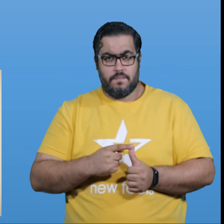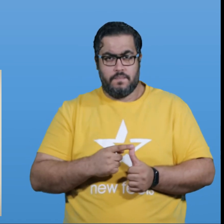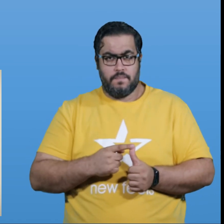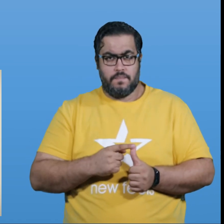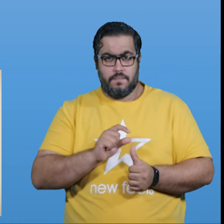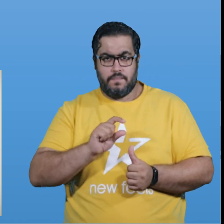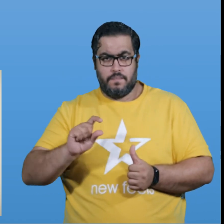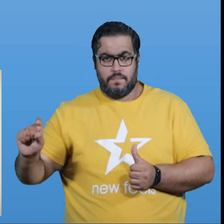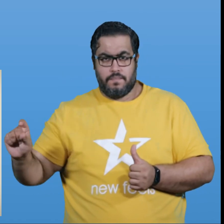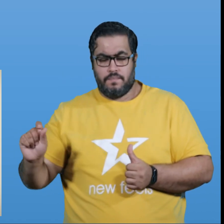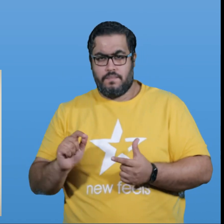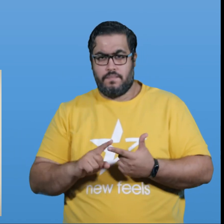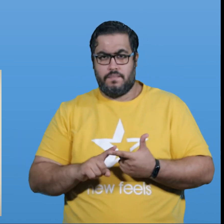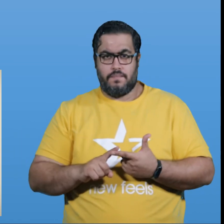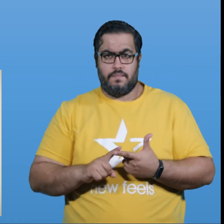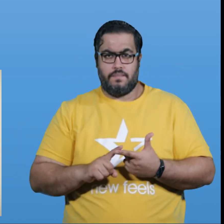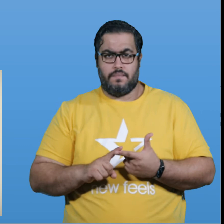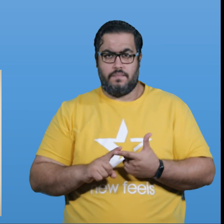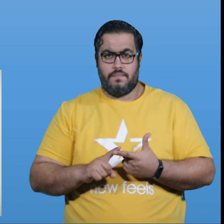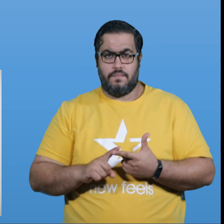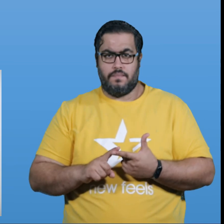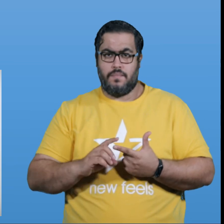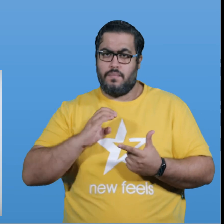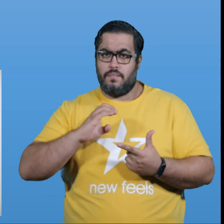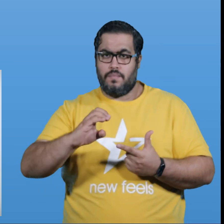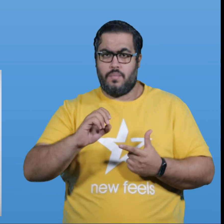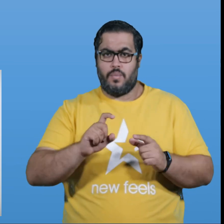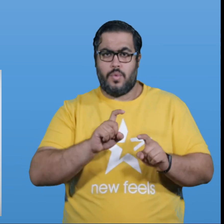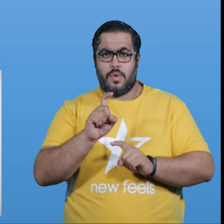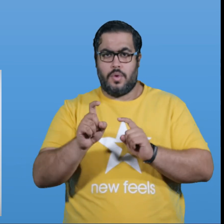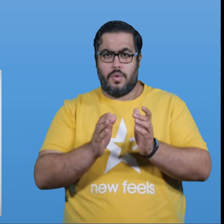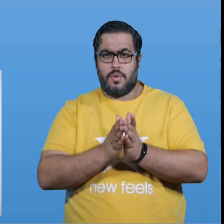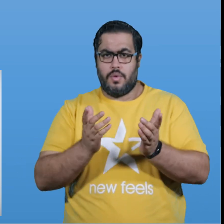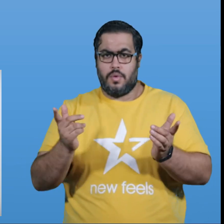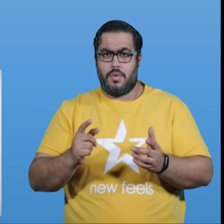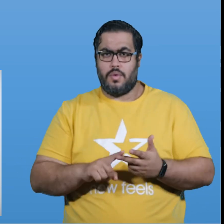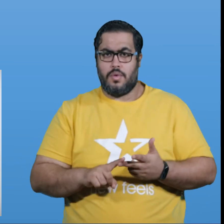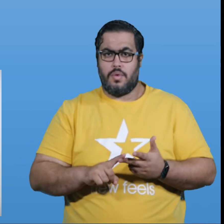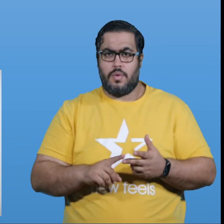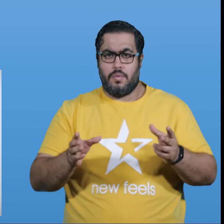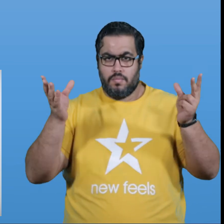and some examples of Islamic art. Thank you for watching, and I'll see you in the next episode.